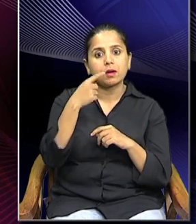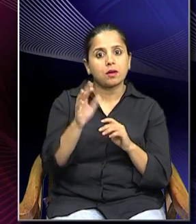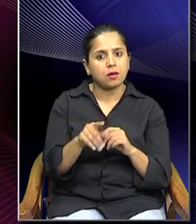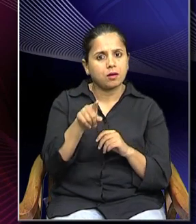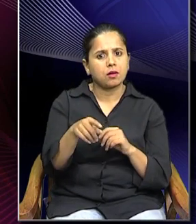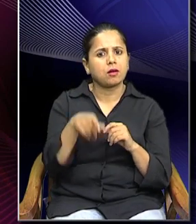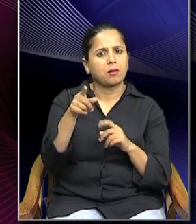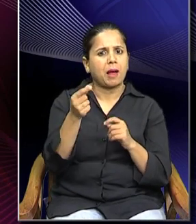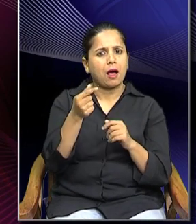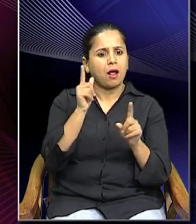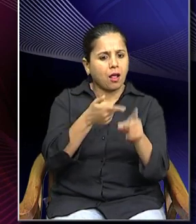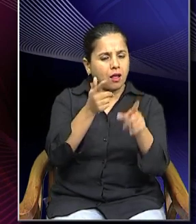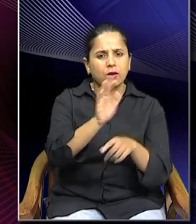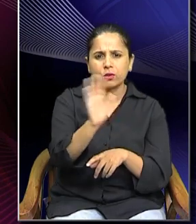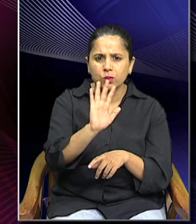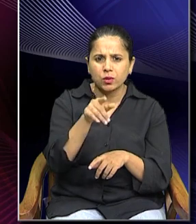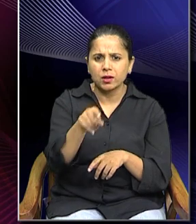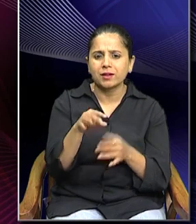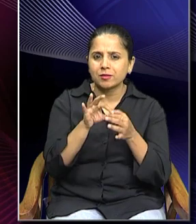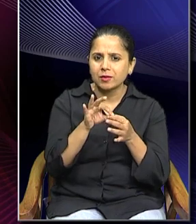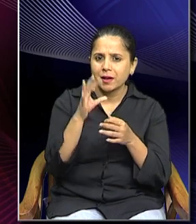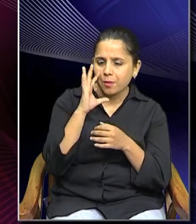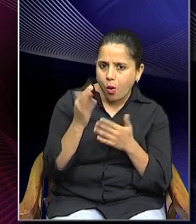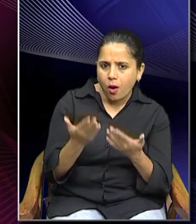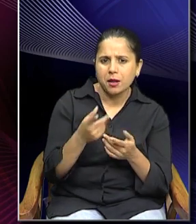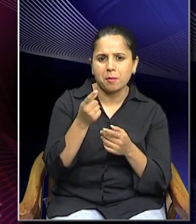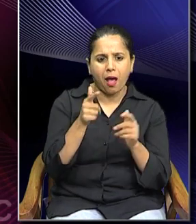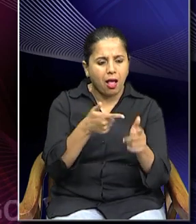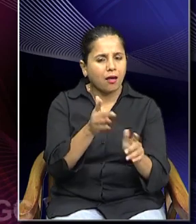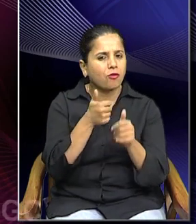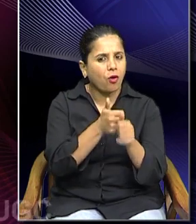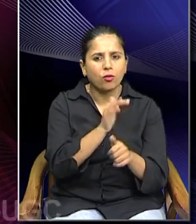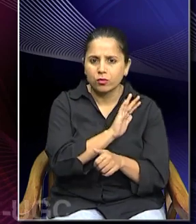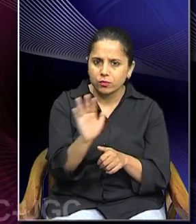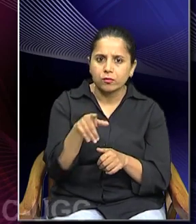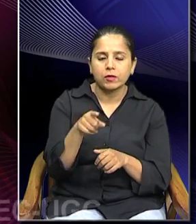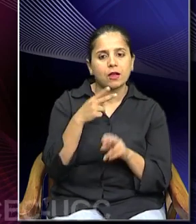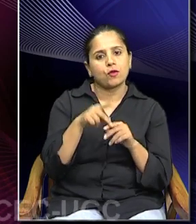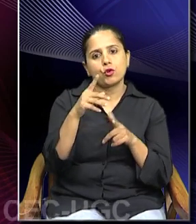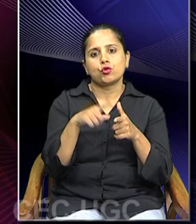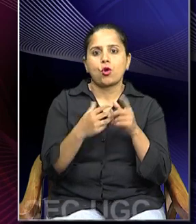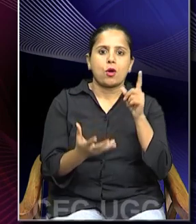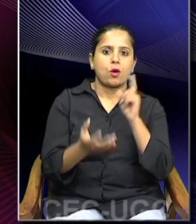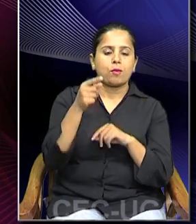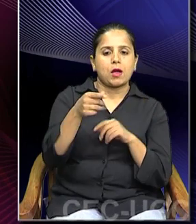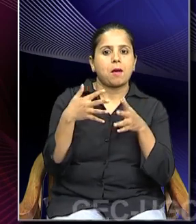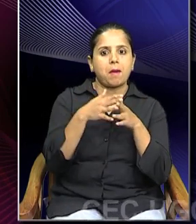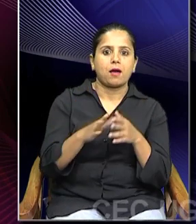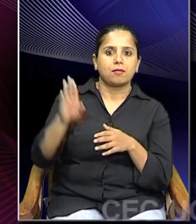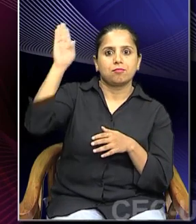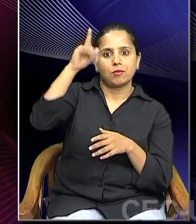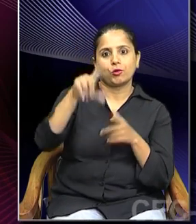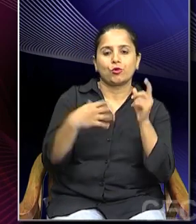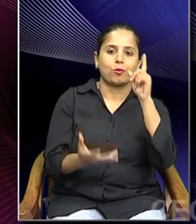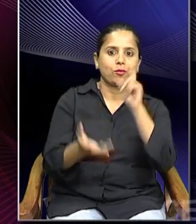go after money, it is more about relations. So, if you are going kind of getting a job, say in the United States of